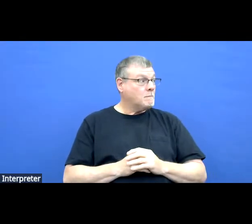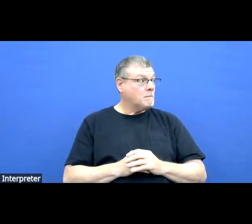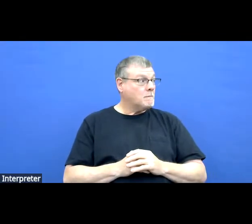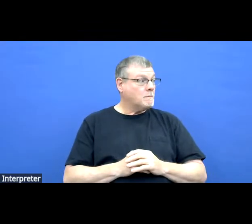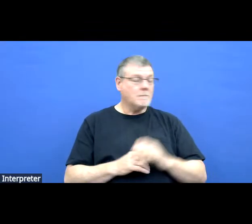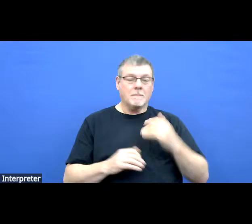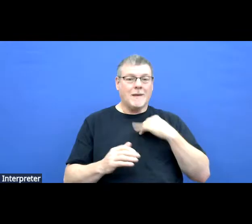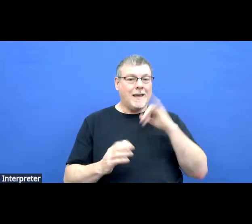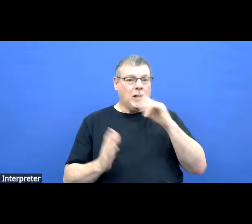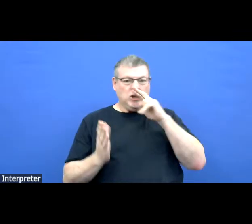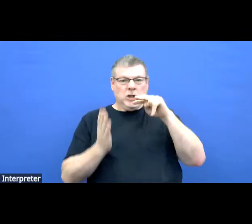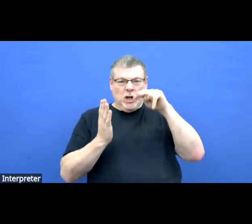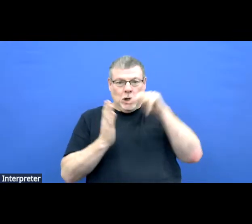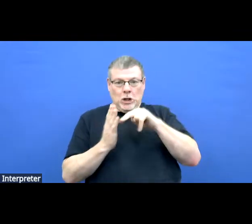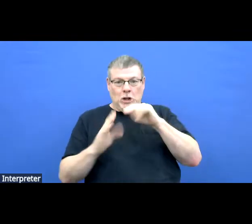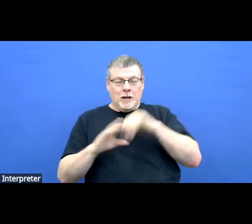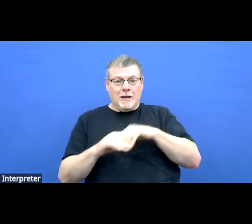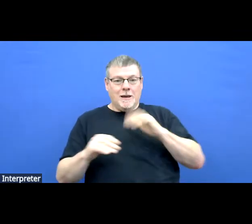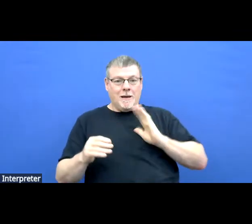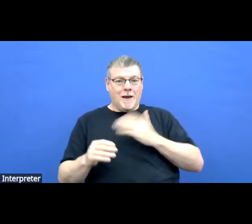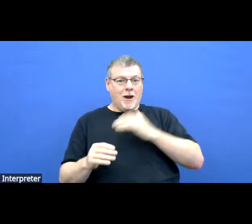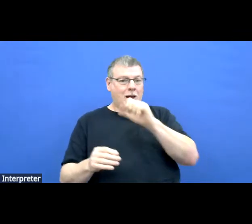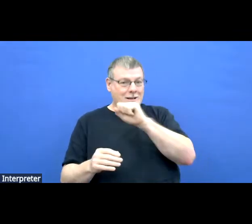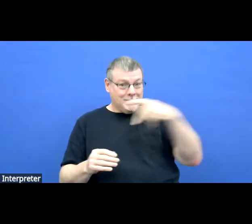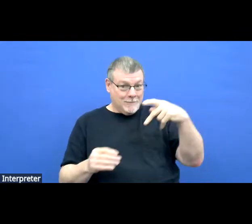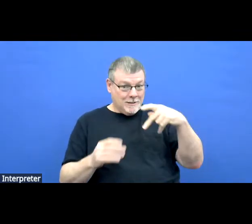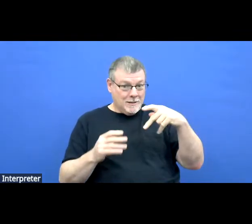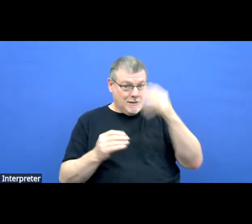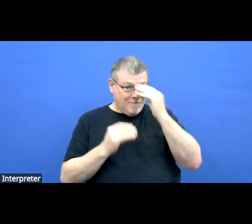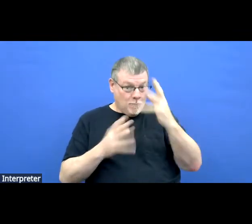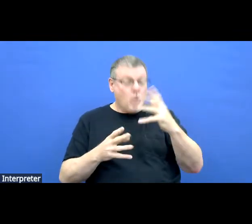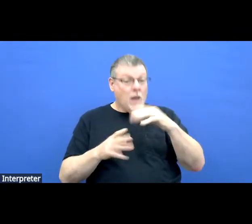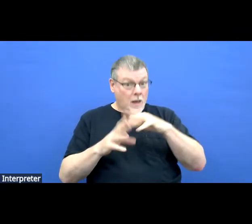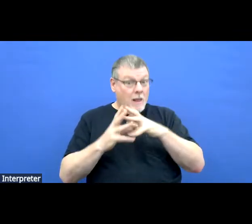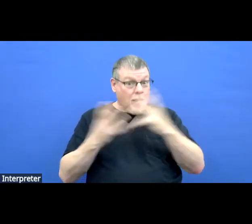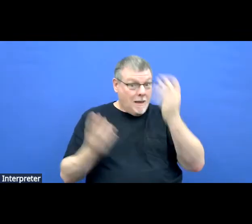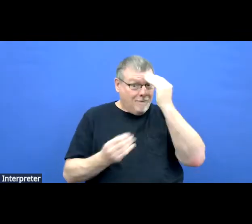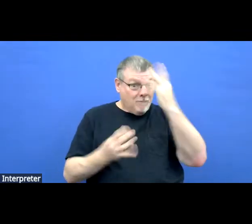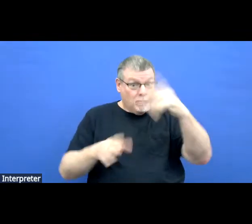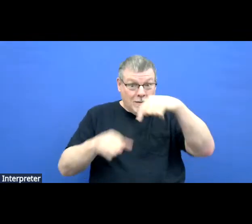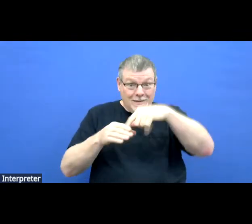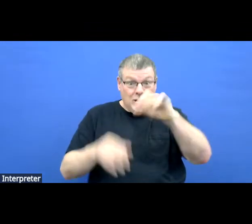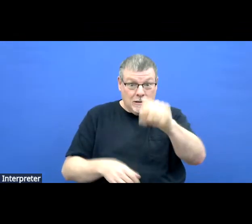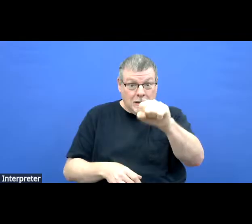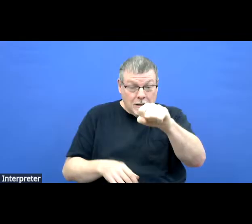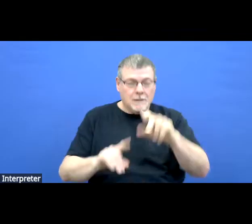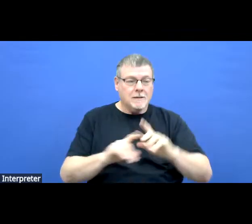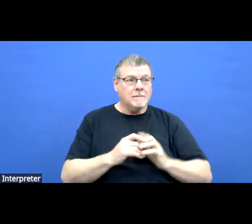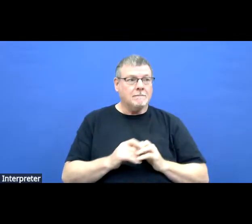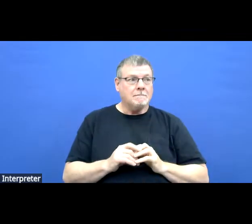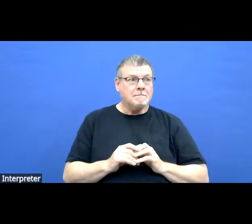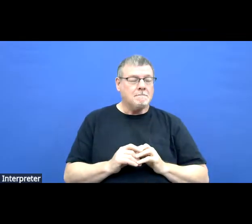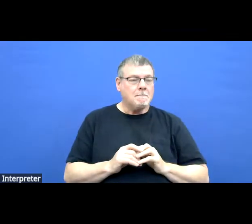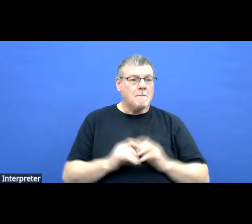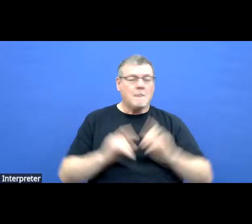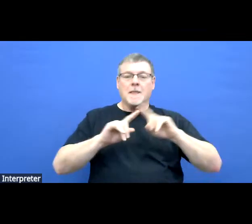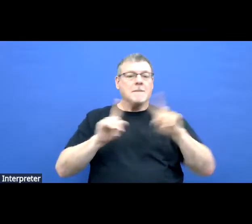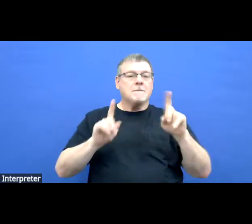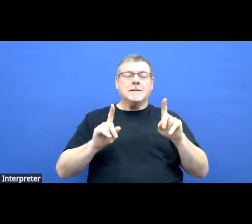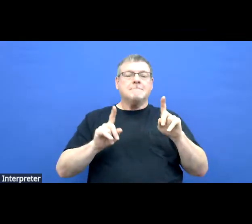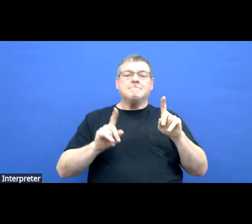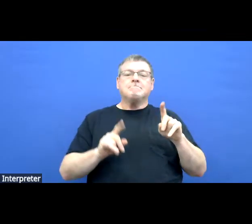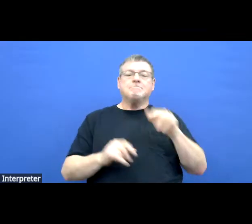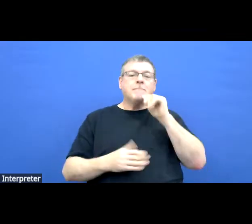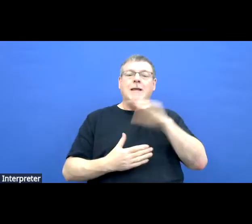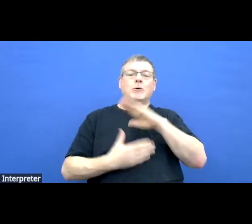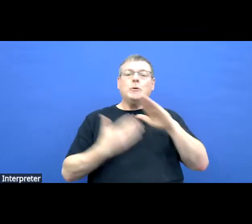looked at what's in our SUP info, and there's a bunch of stuff in there, but not very well. But not all